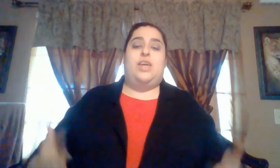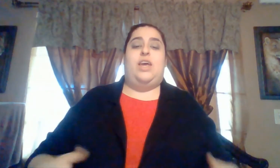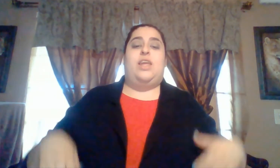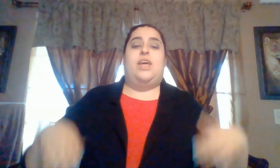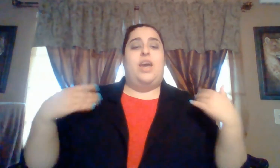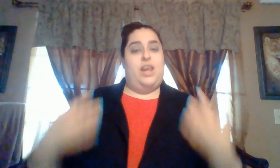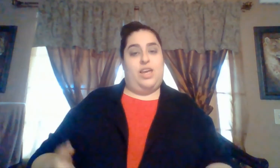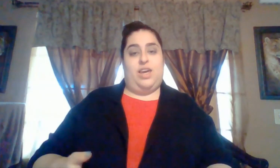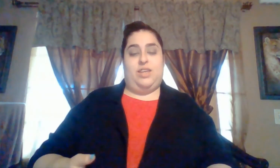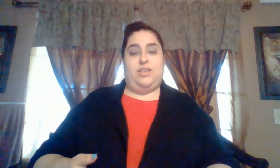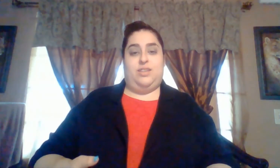again and again.